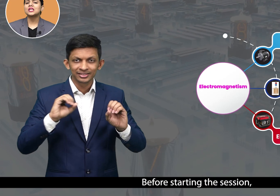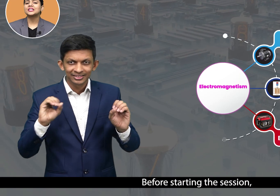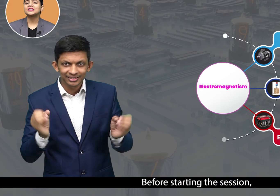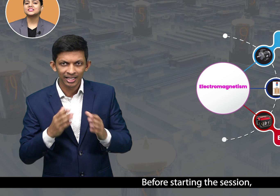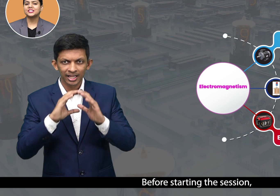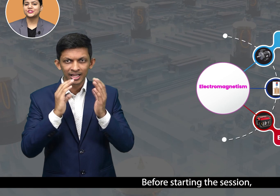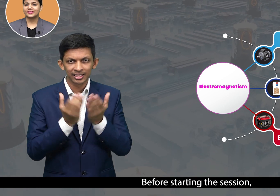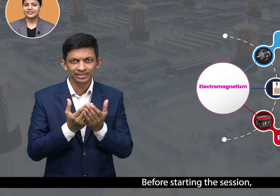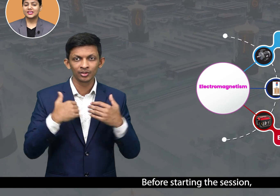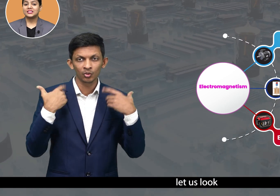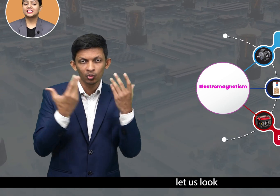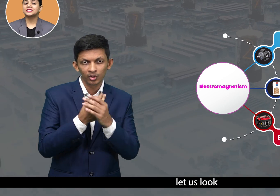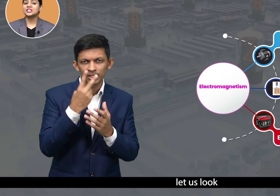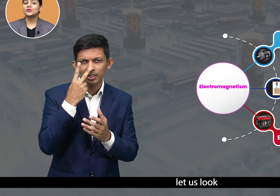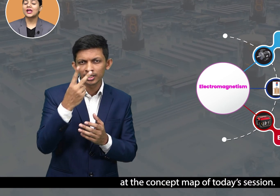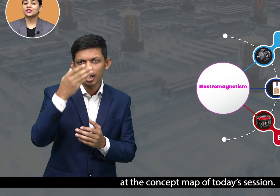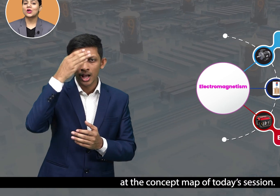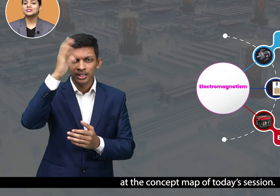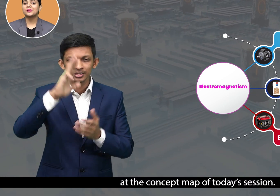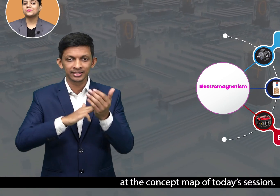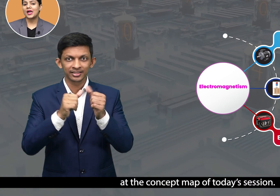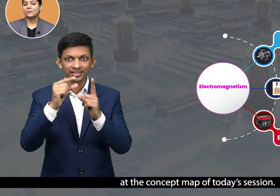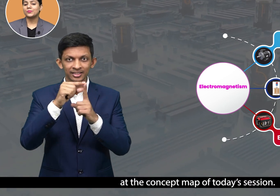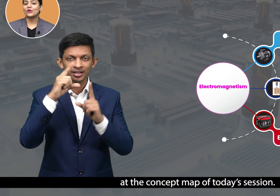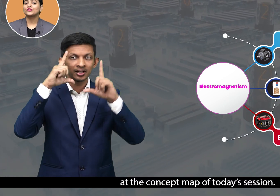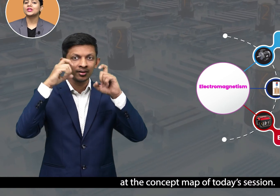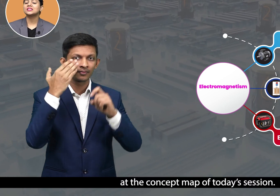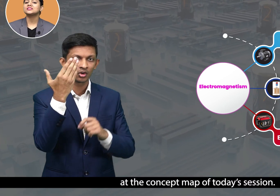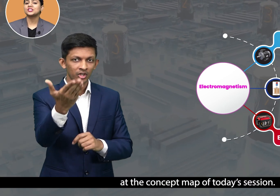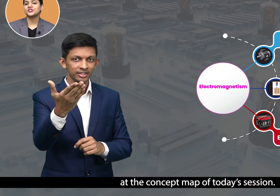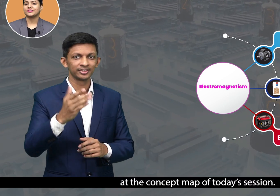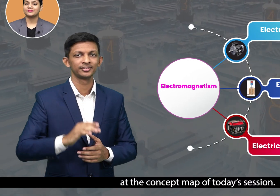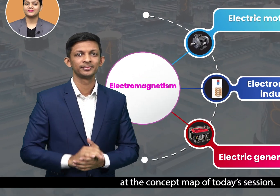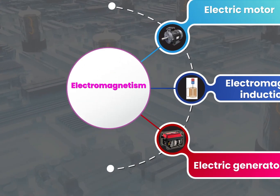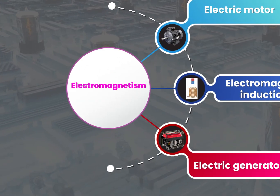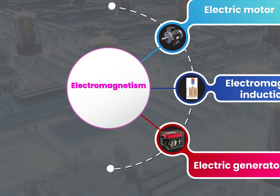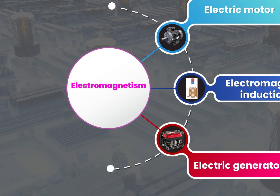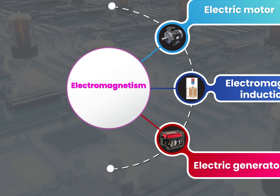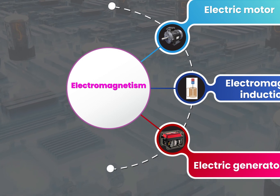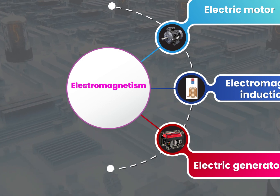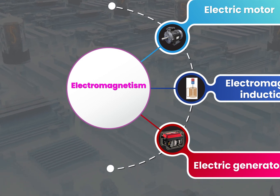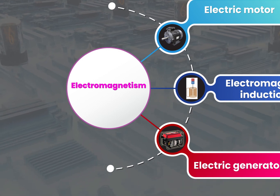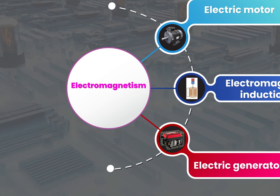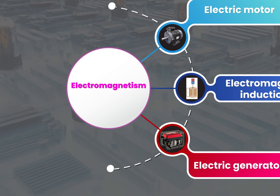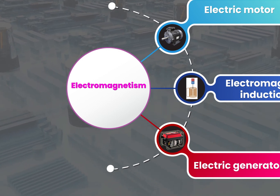Before starting this session, let us look at the concept map of today's session.